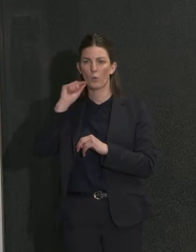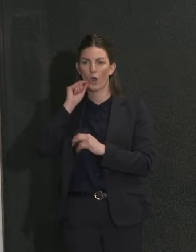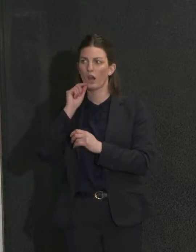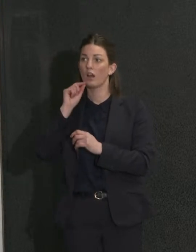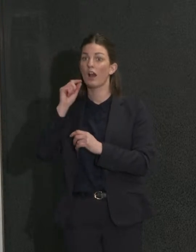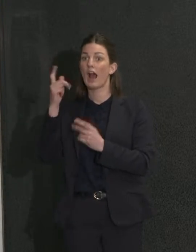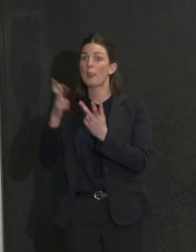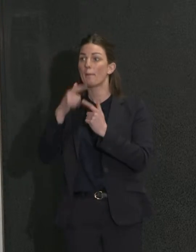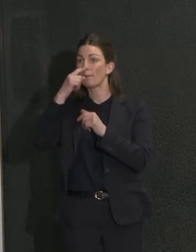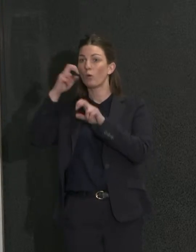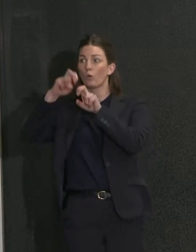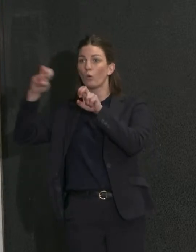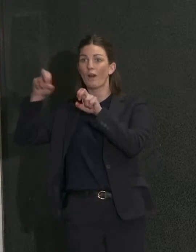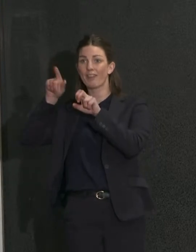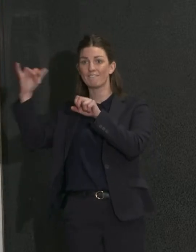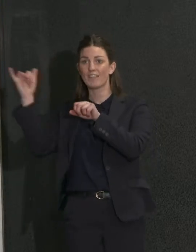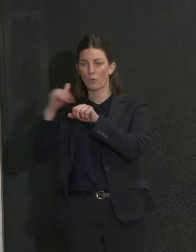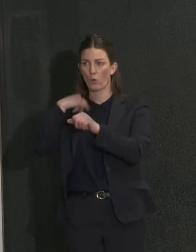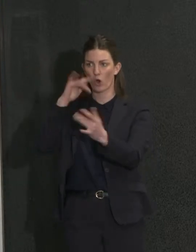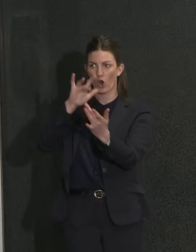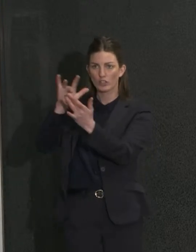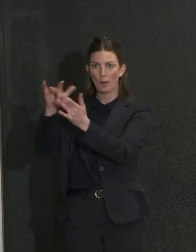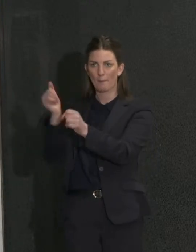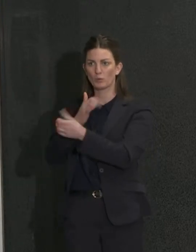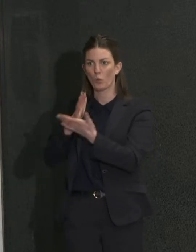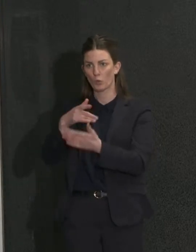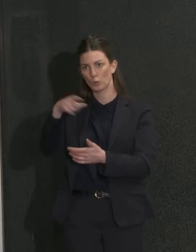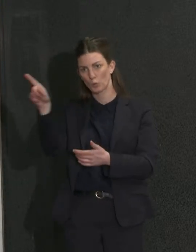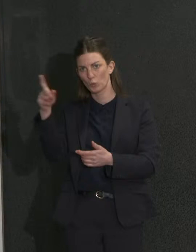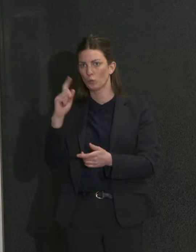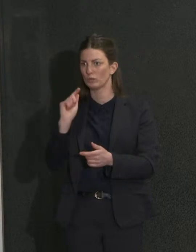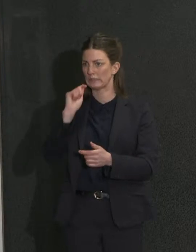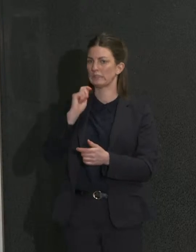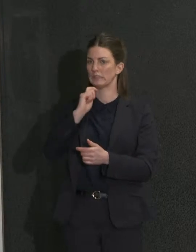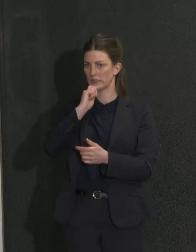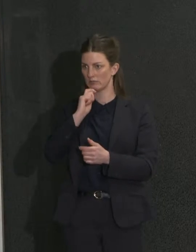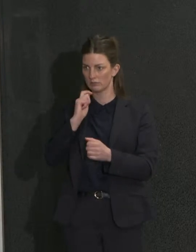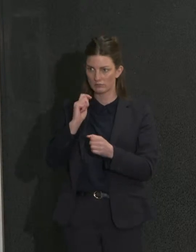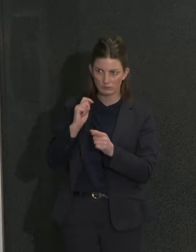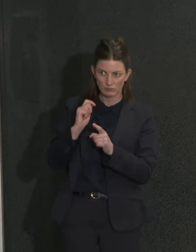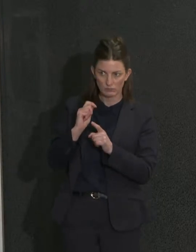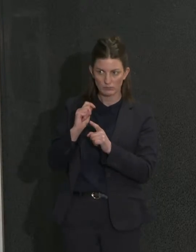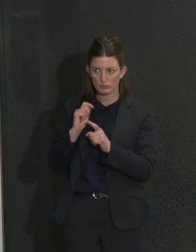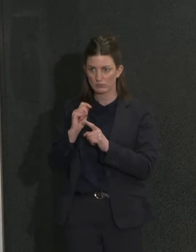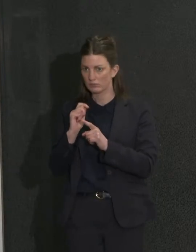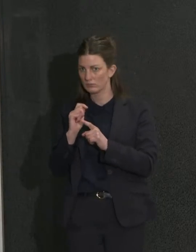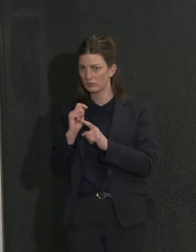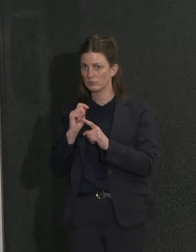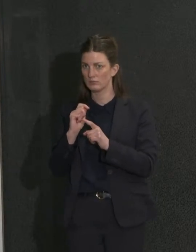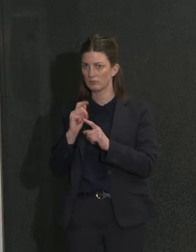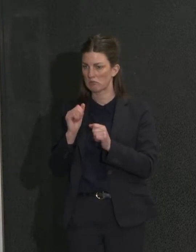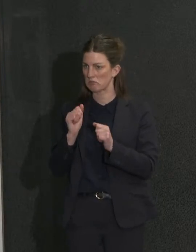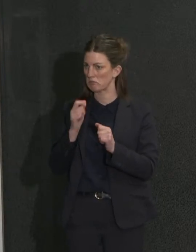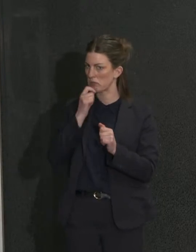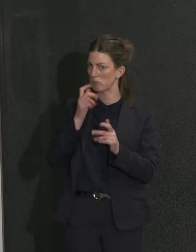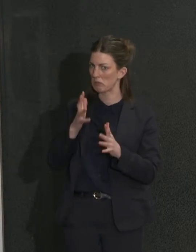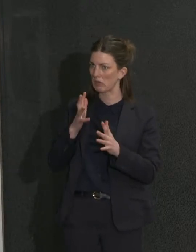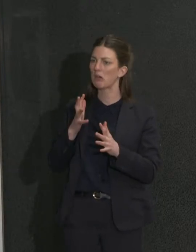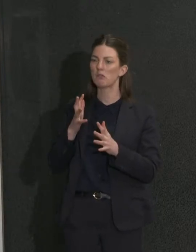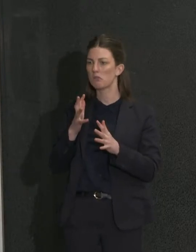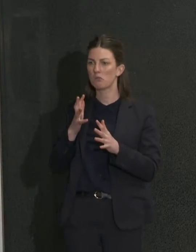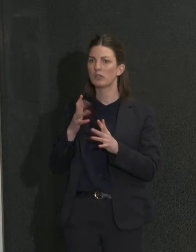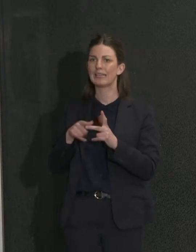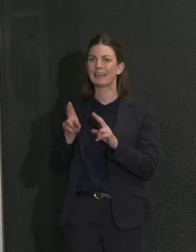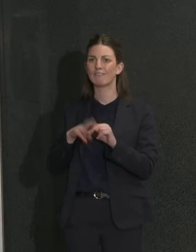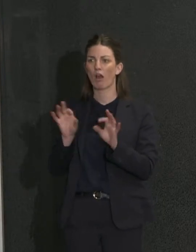course of today, seeking them to get both serology testing and PCR testing and seeing whether we can identify anything unusual about that flight.